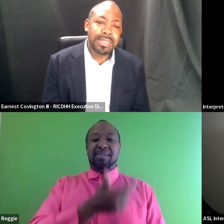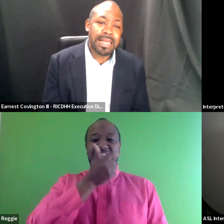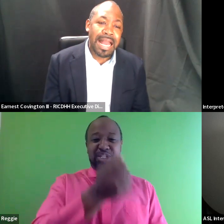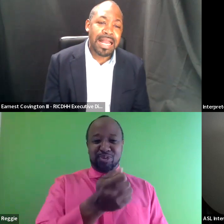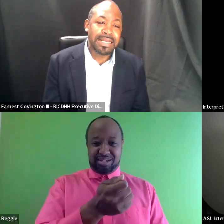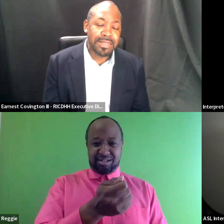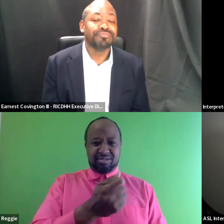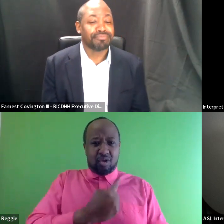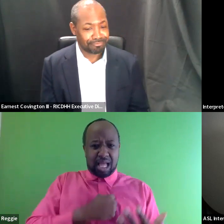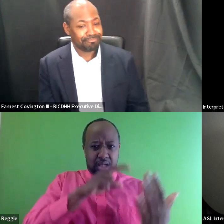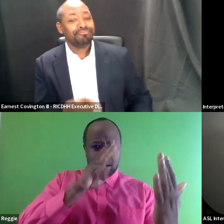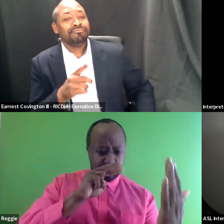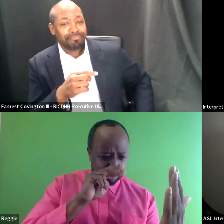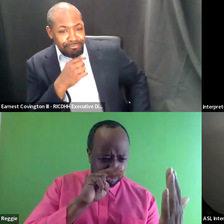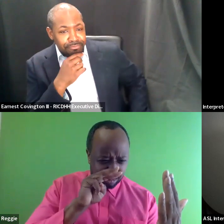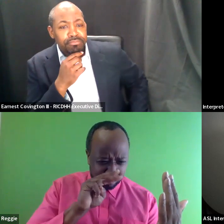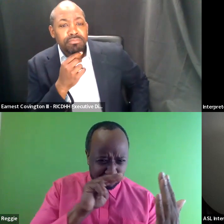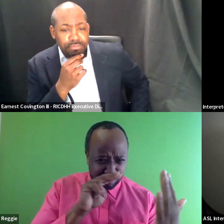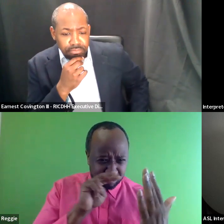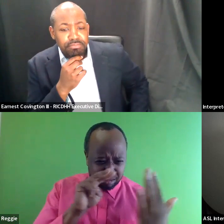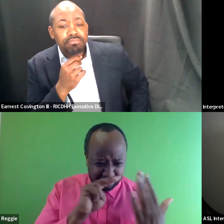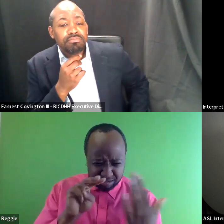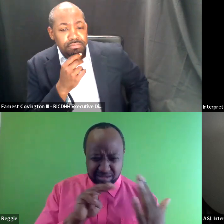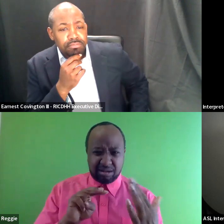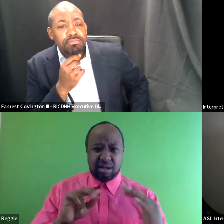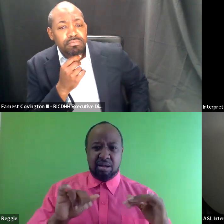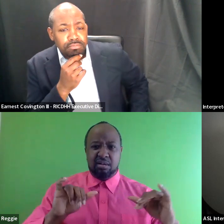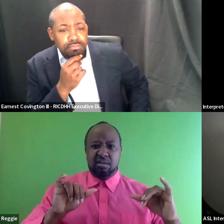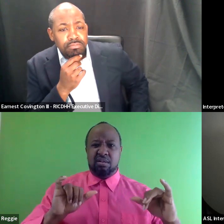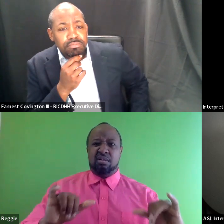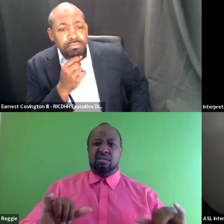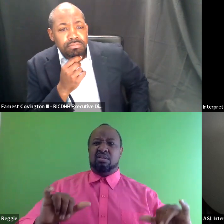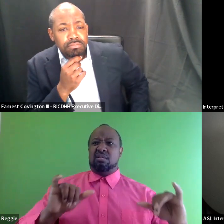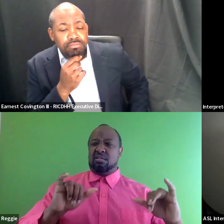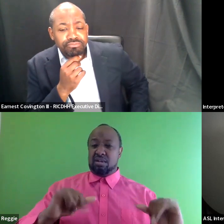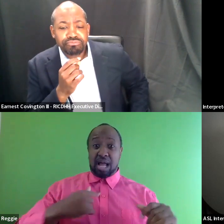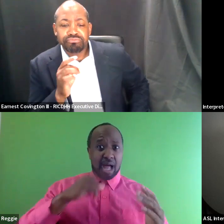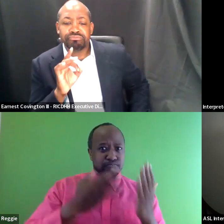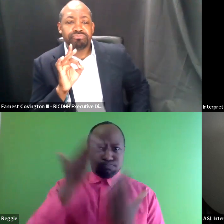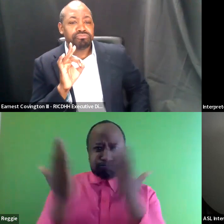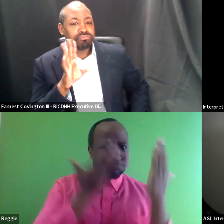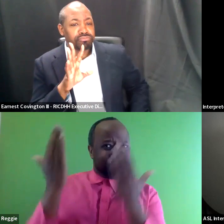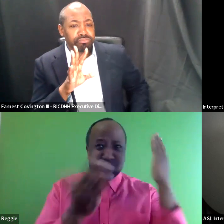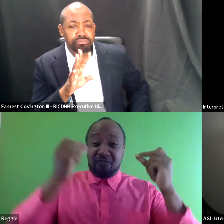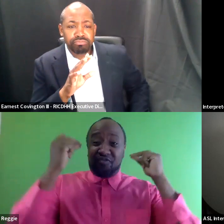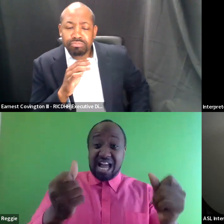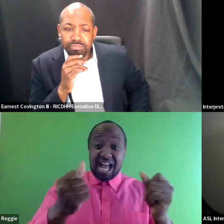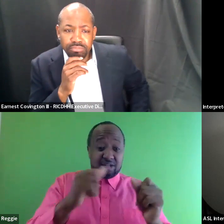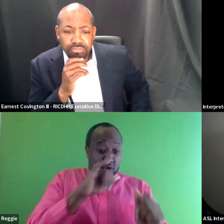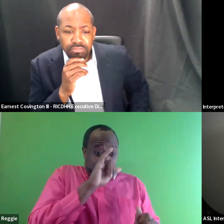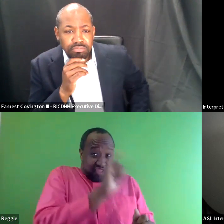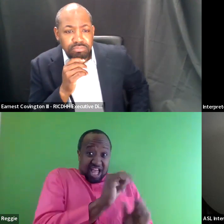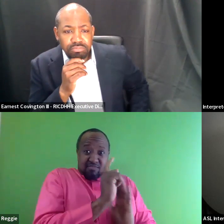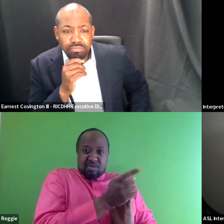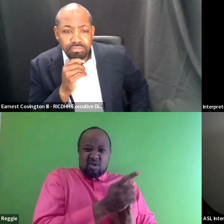started reading. I was really interested in the topic and why this was sort of happening. I really dove in, read